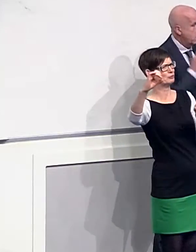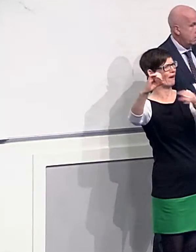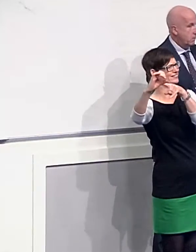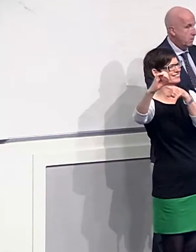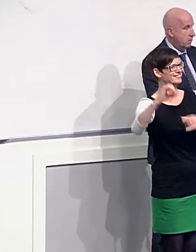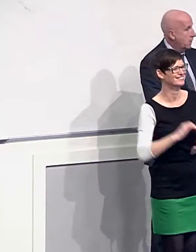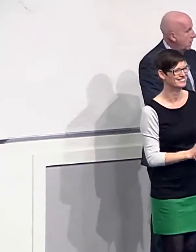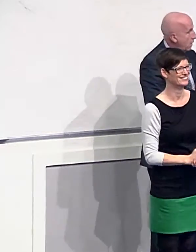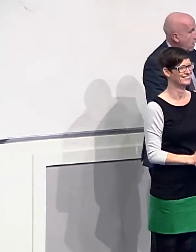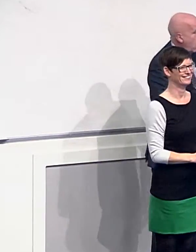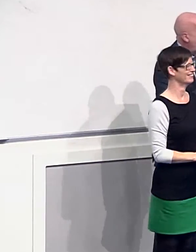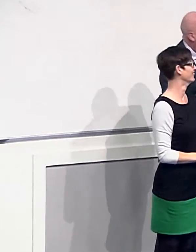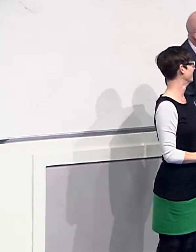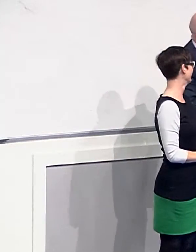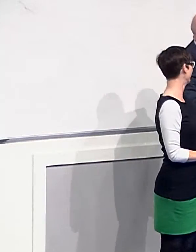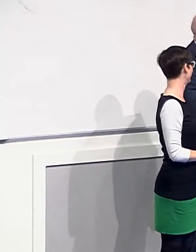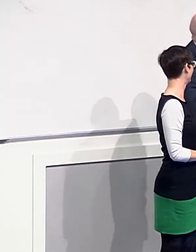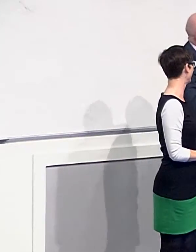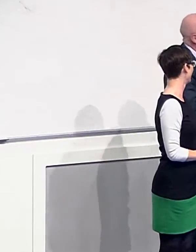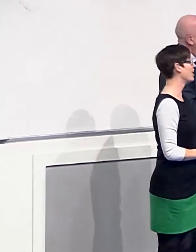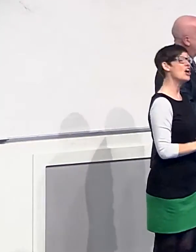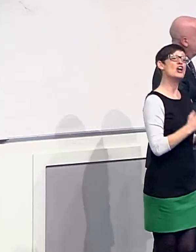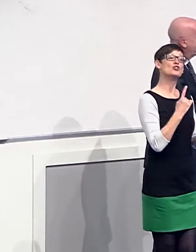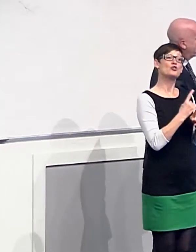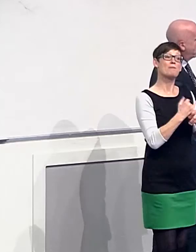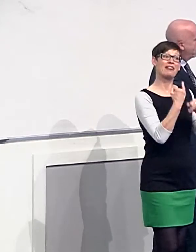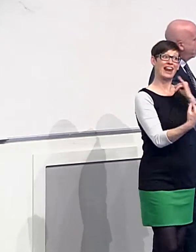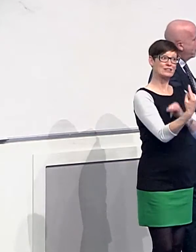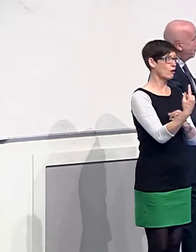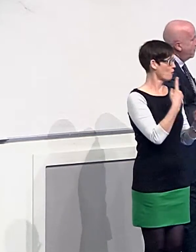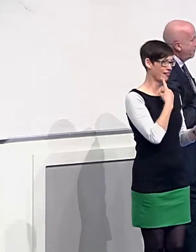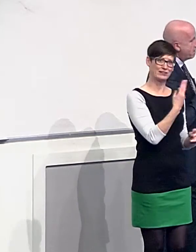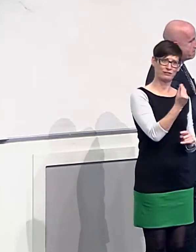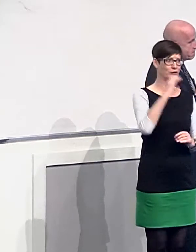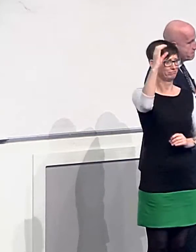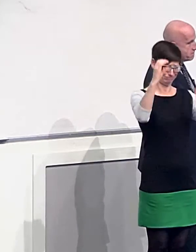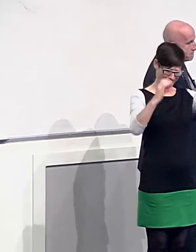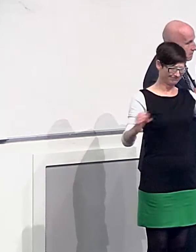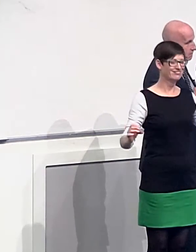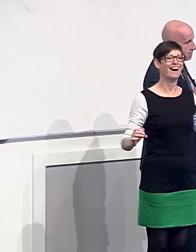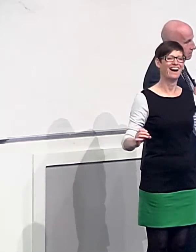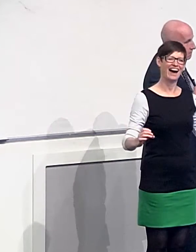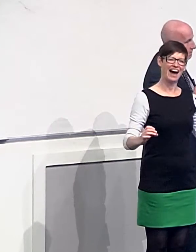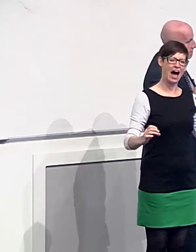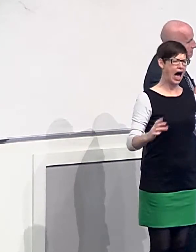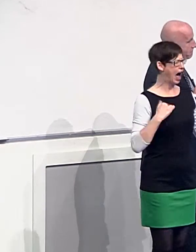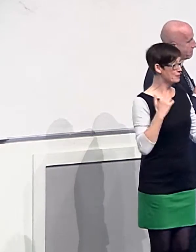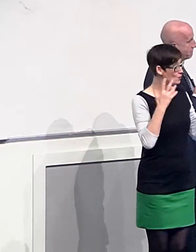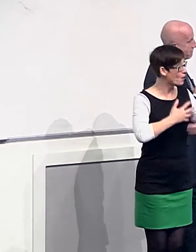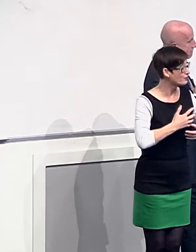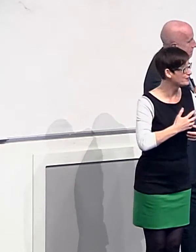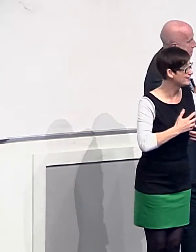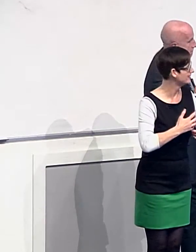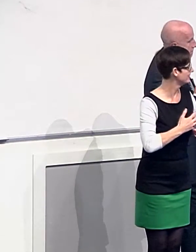Just. Are you talking about the last red hospital? Well, there were a few bouncing up. I'm just worried. Well,